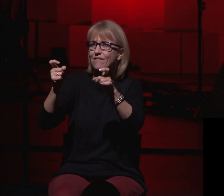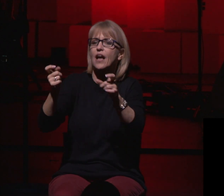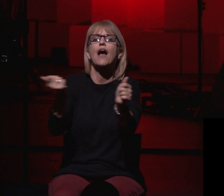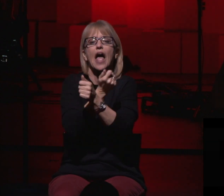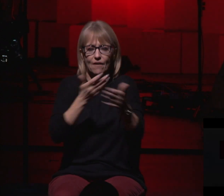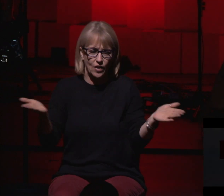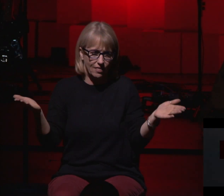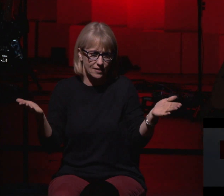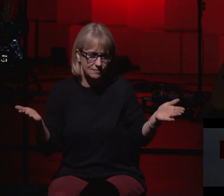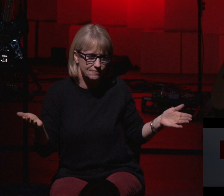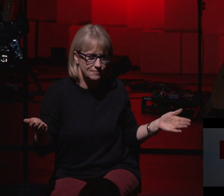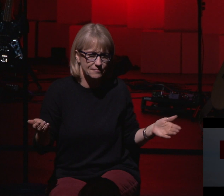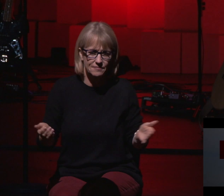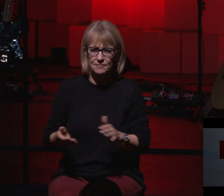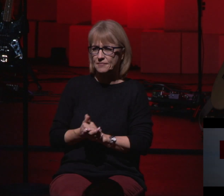Everything.